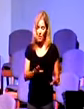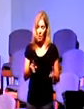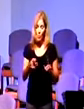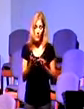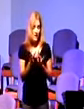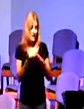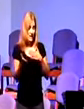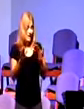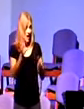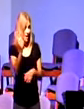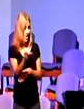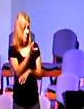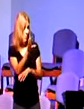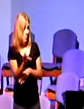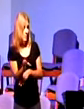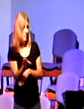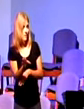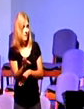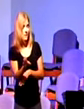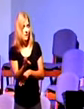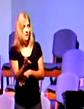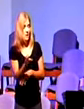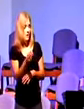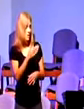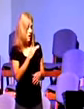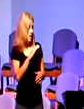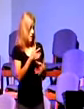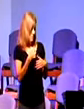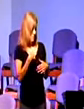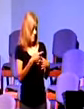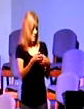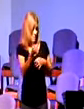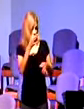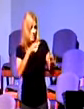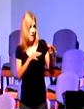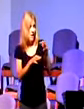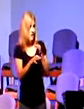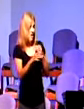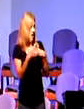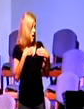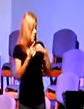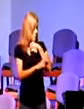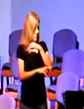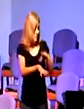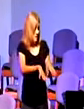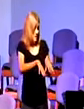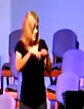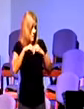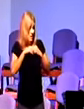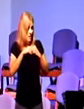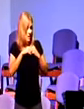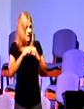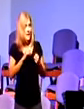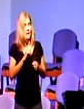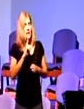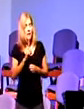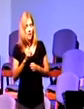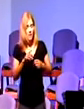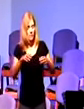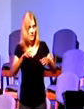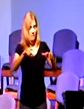Jesus died on the cross, He took our place. He took our punishment. He literally bridged the gap